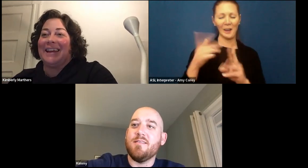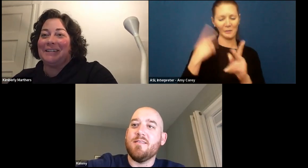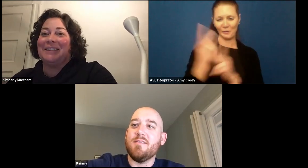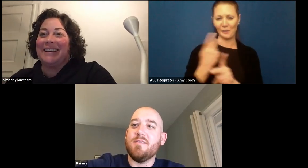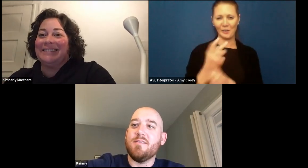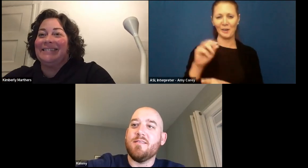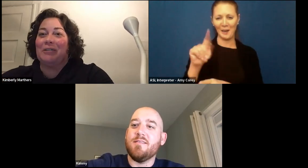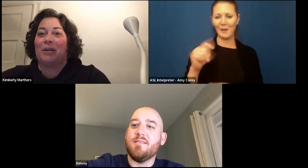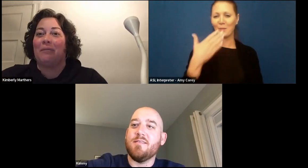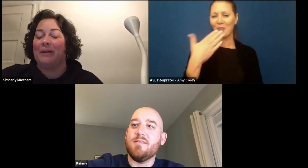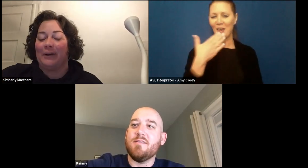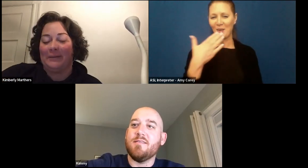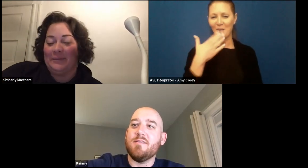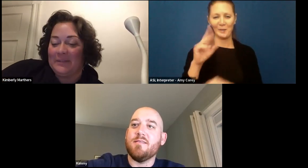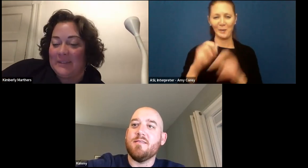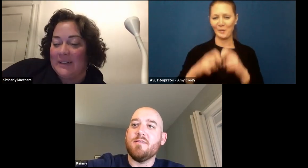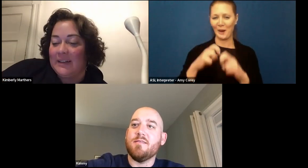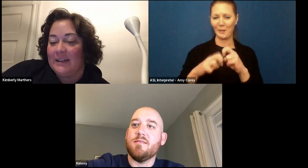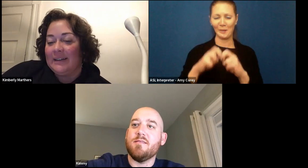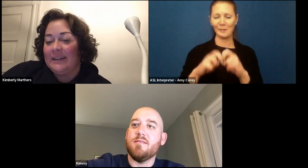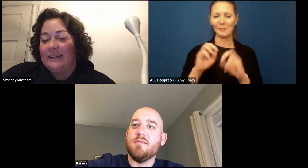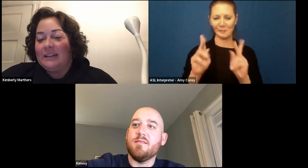but thank you. Yeah, no problem at all.